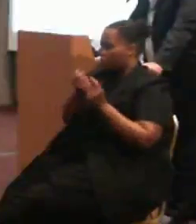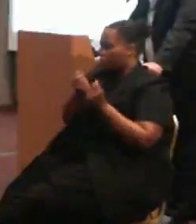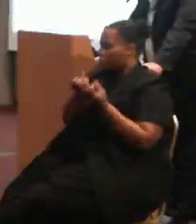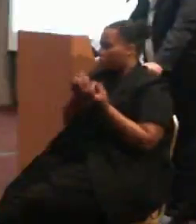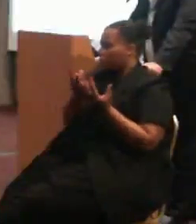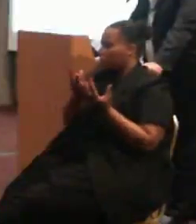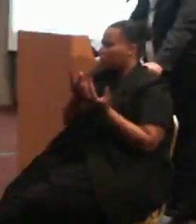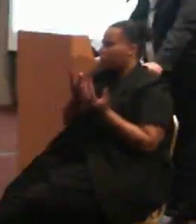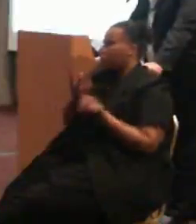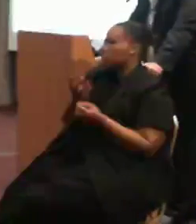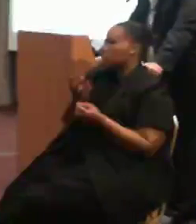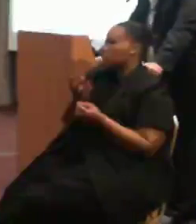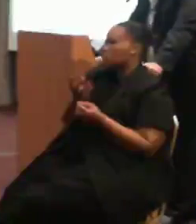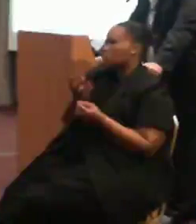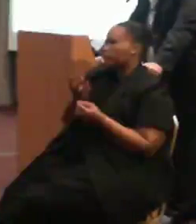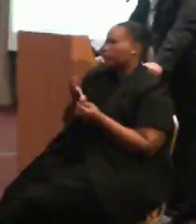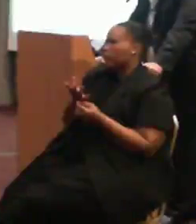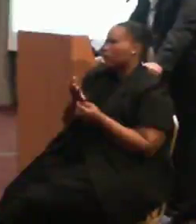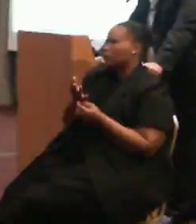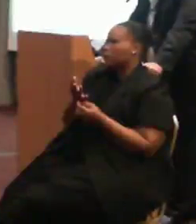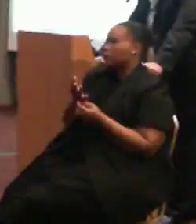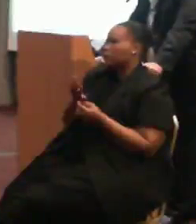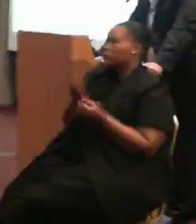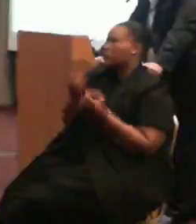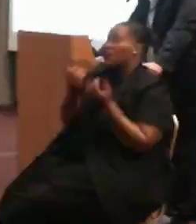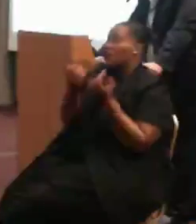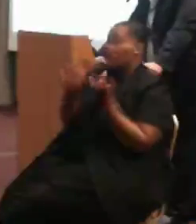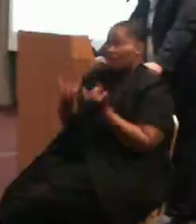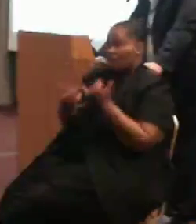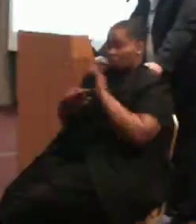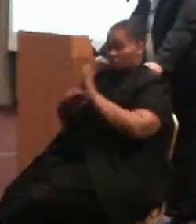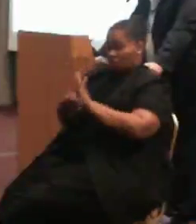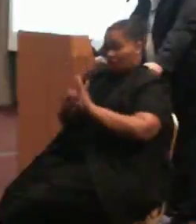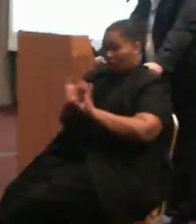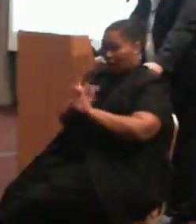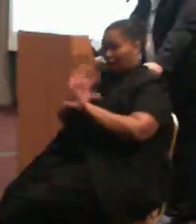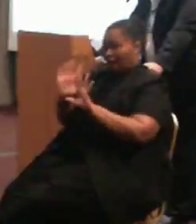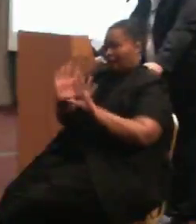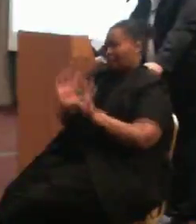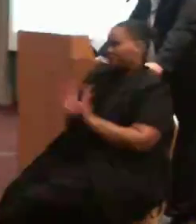transfer pricing is not apparent in the current application.